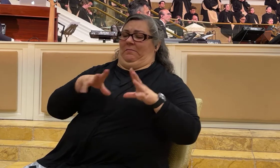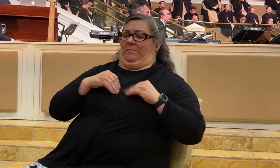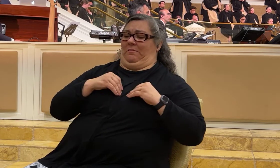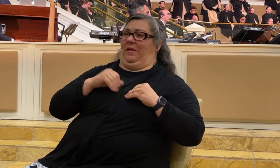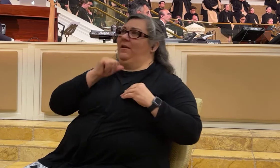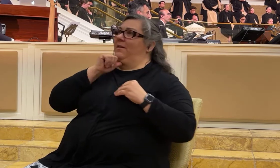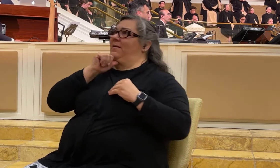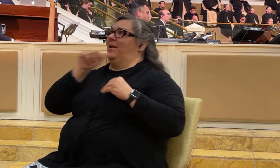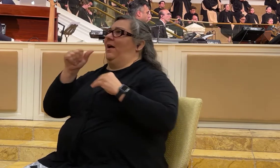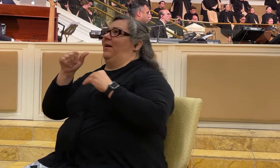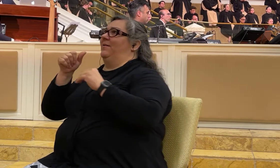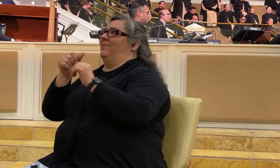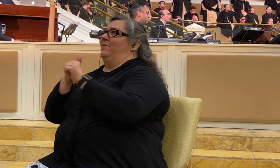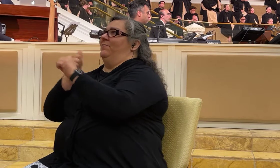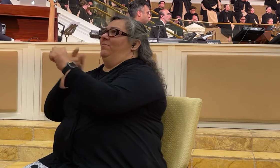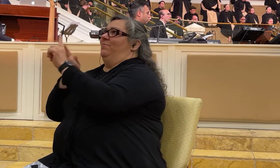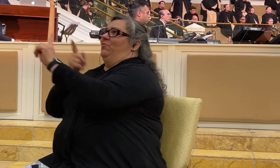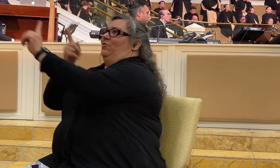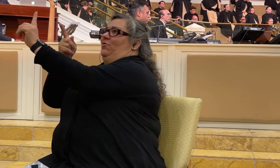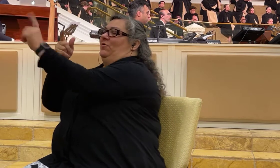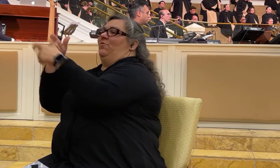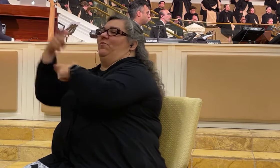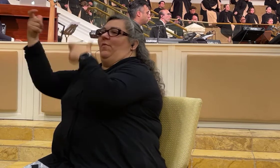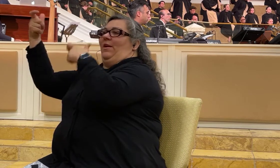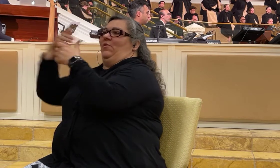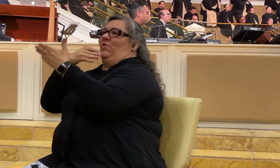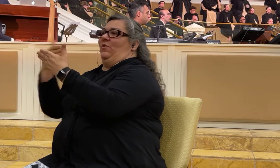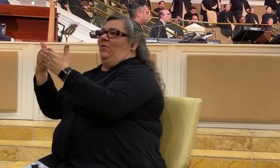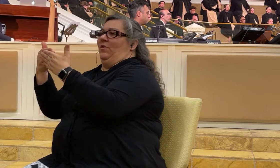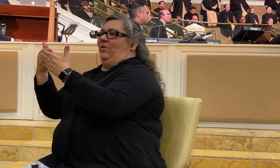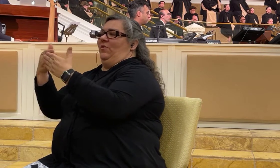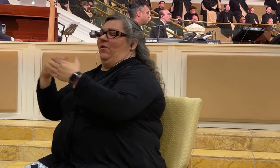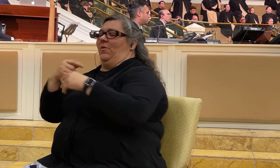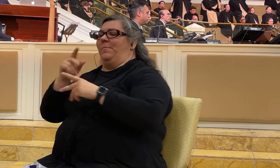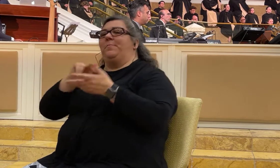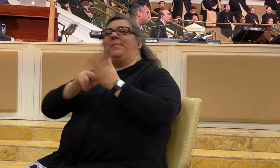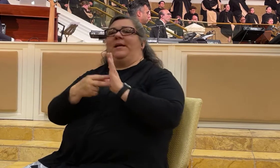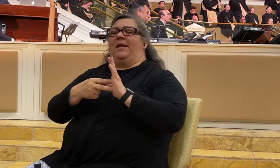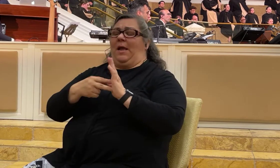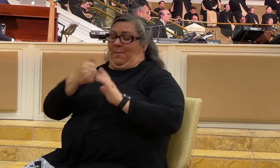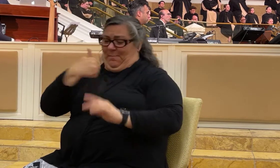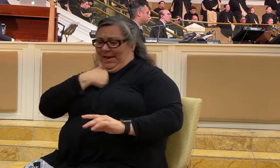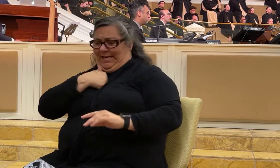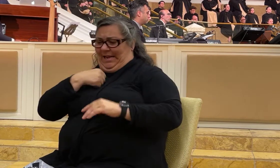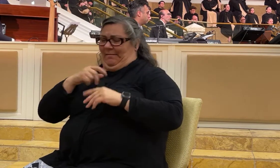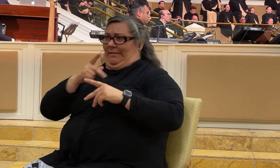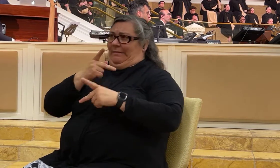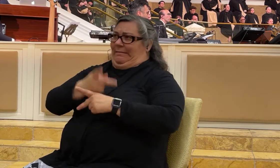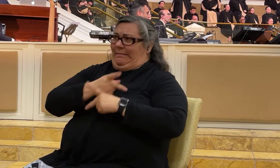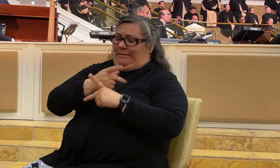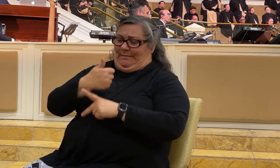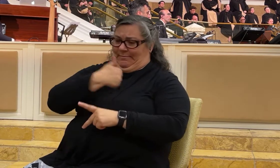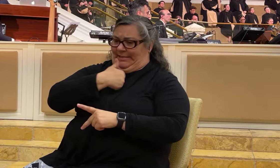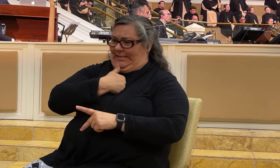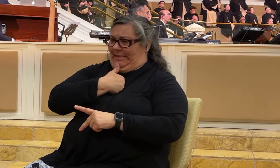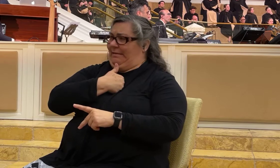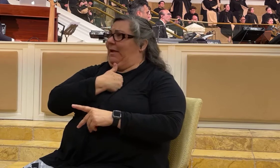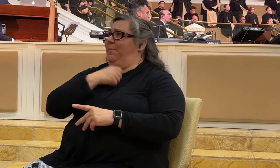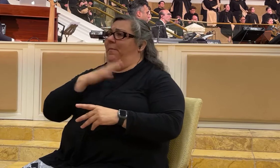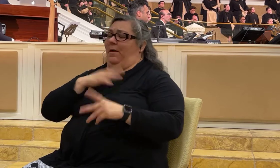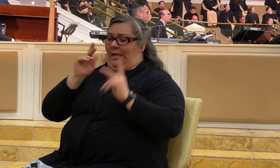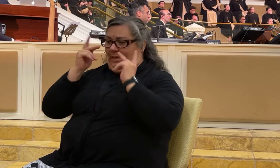good. And so, in other words, I've got to preserve myself when my